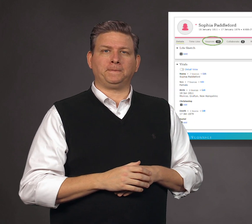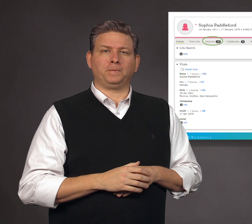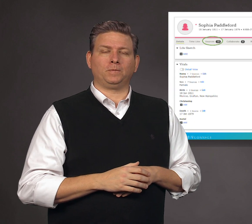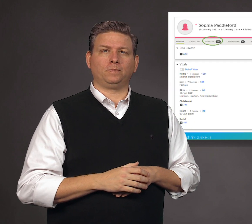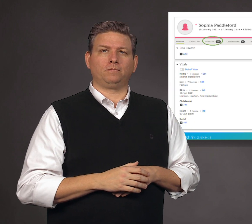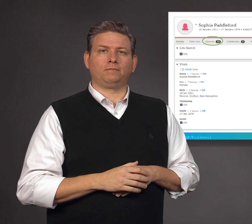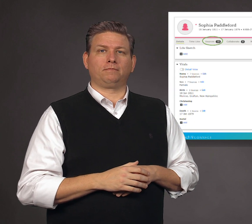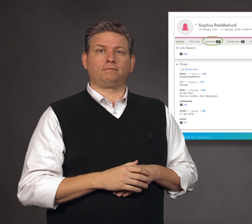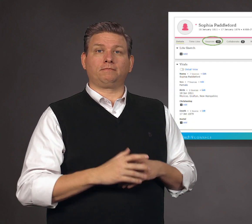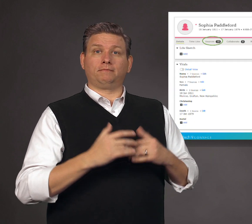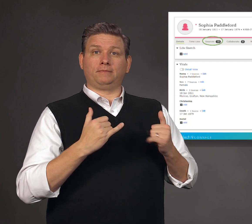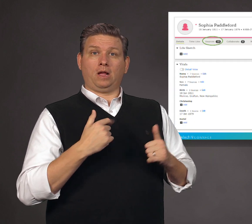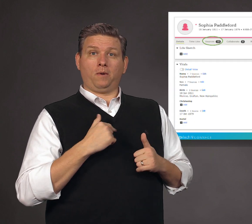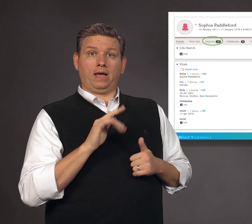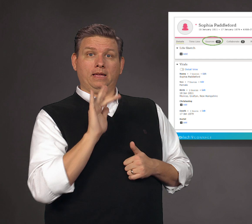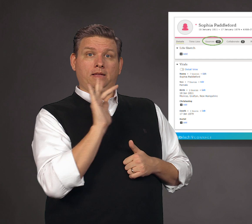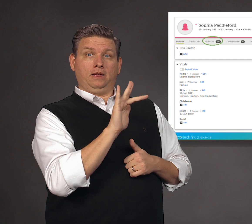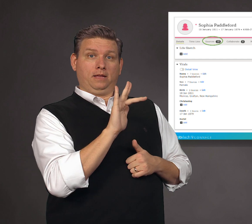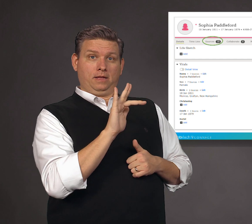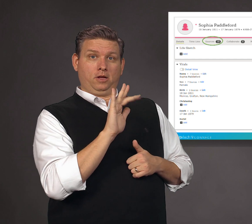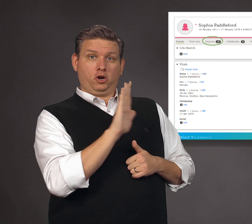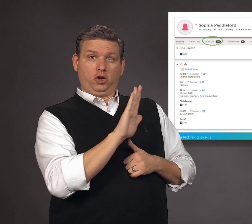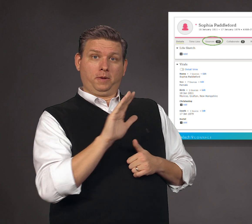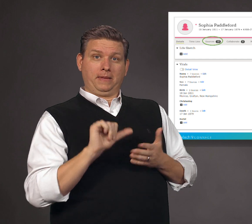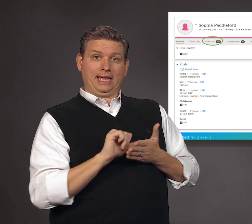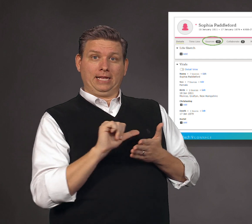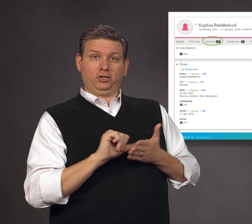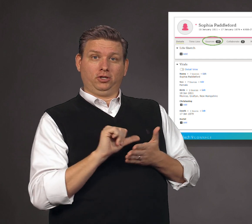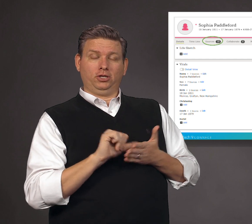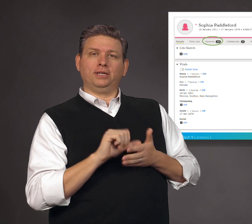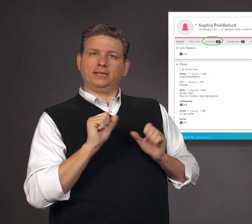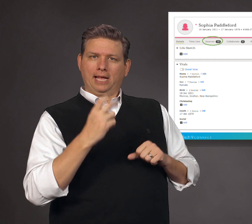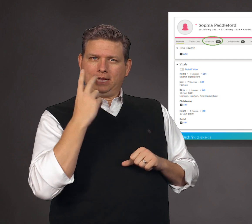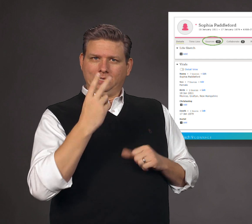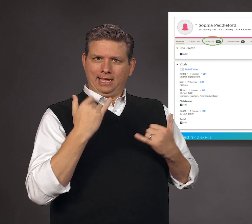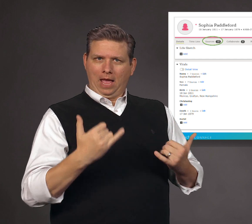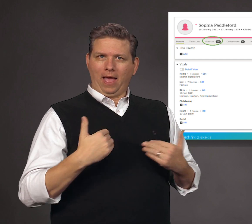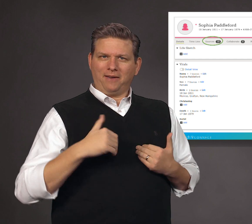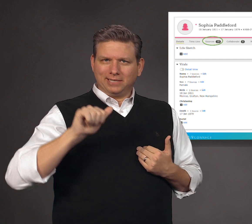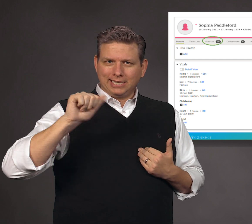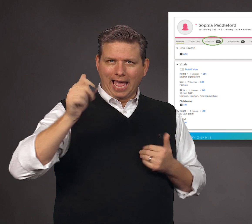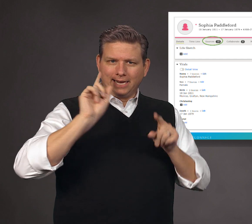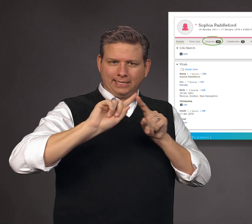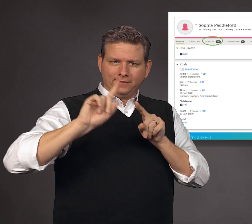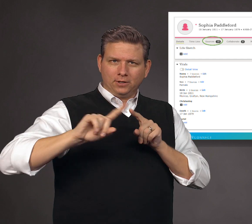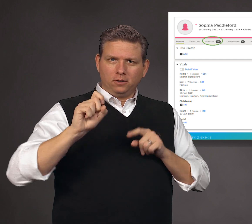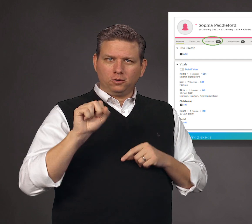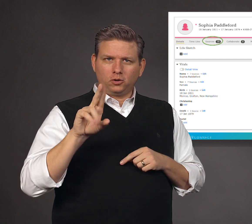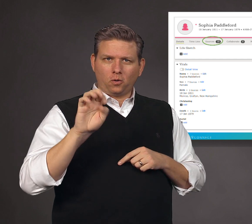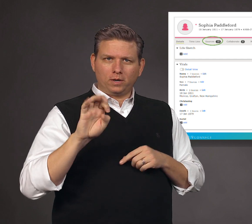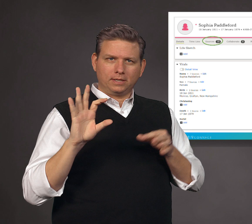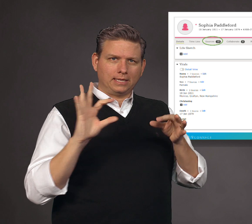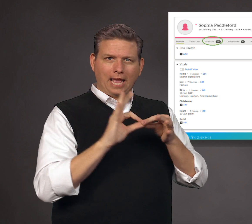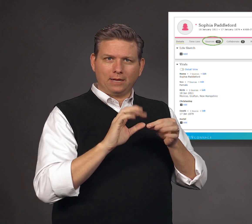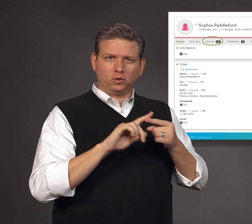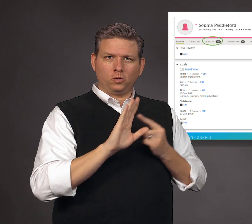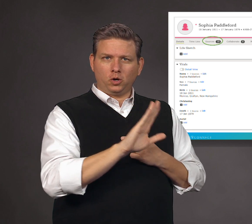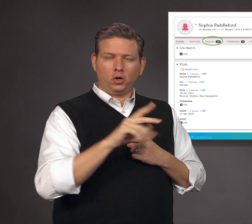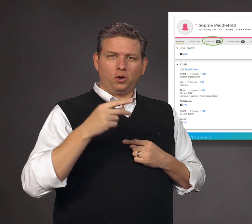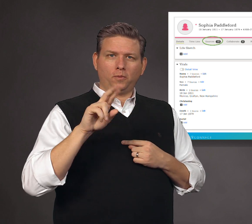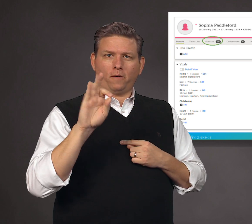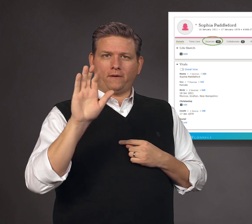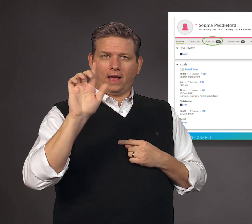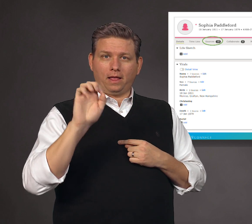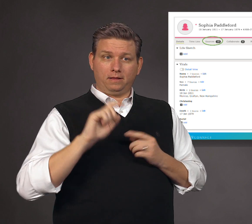When I navigate to Sophia's source page at FamilySearch, I can see that she now has 10 sources attached to her profile. When we began,